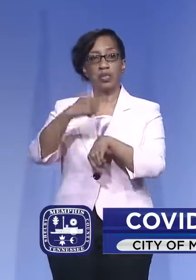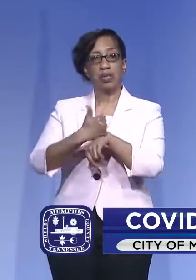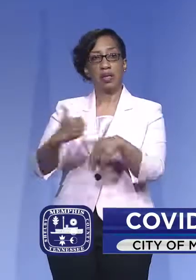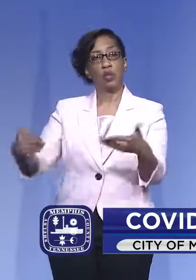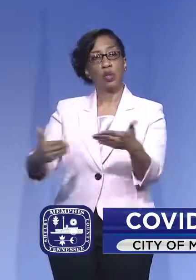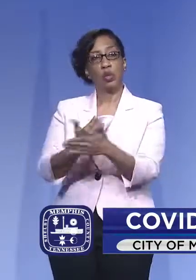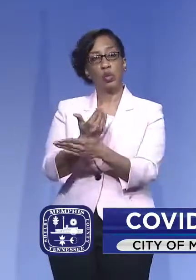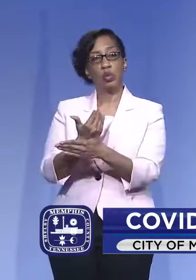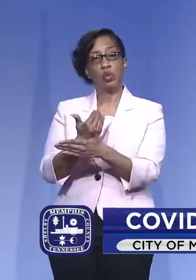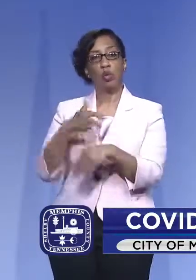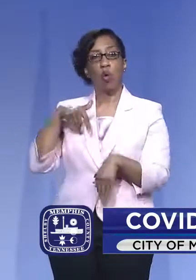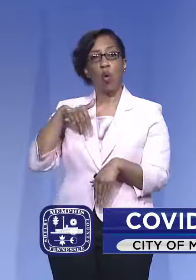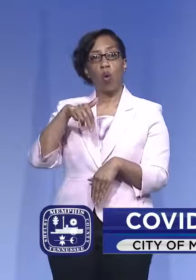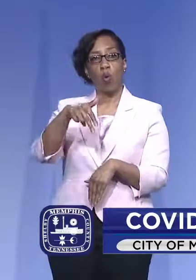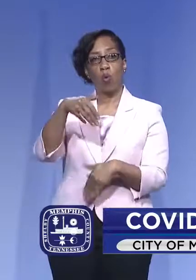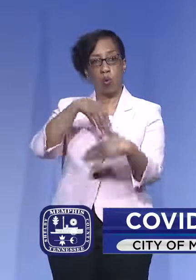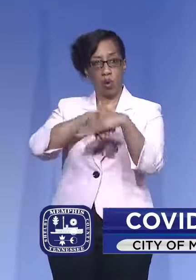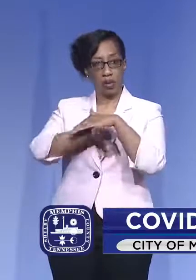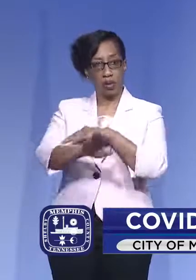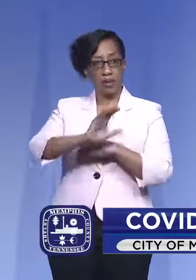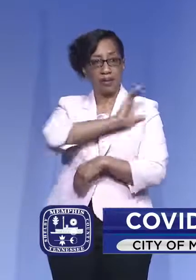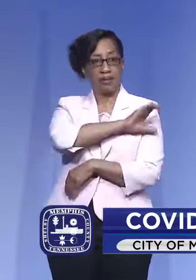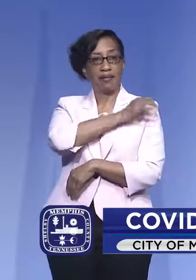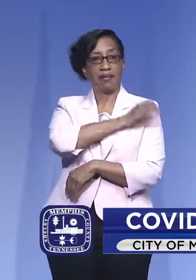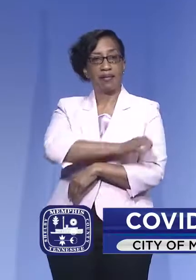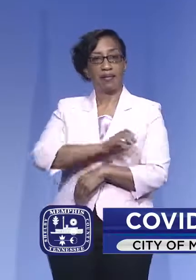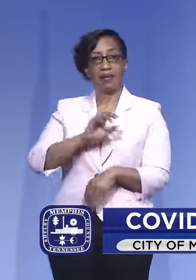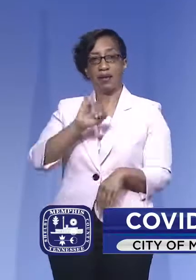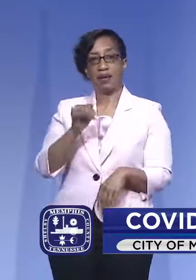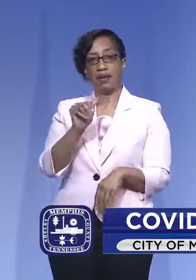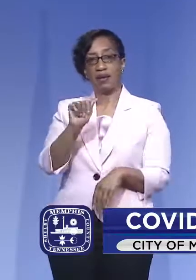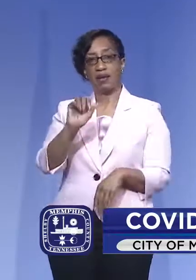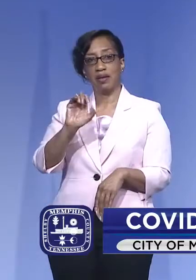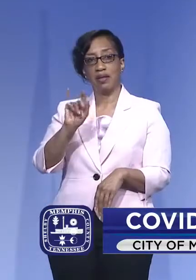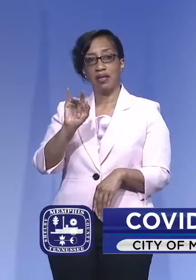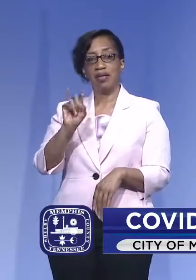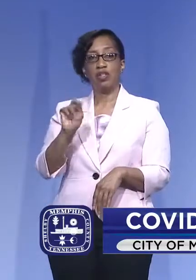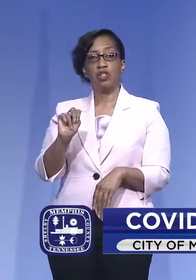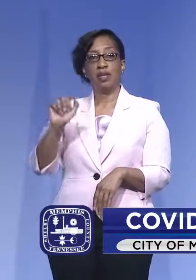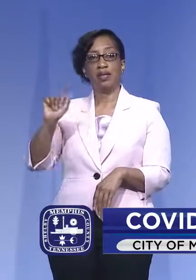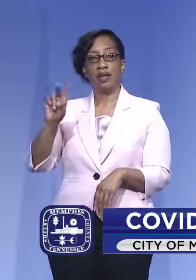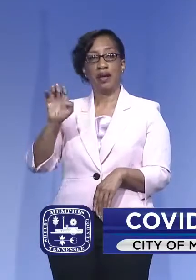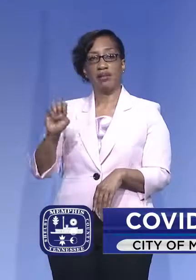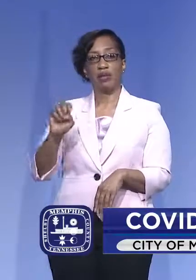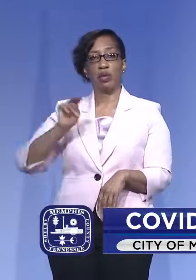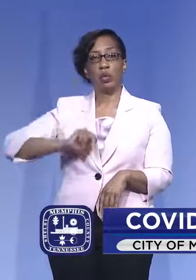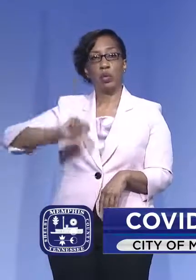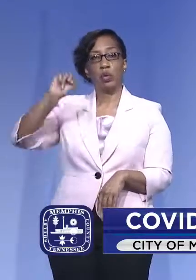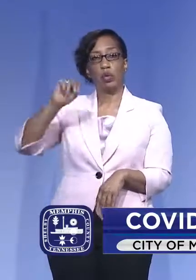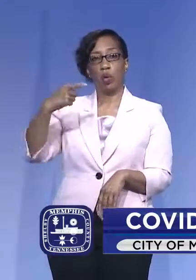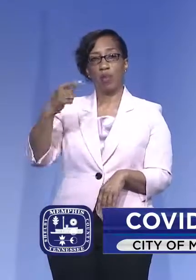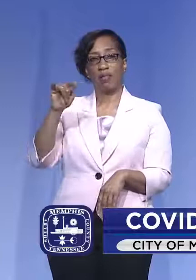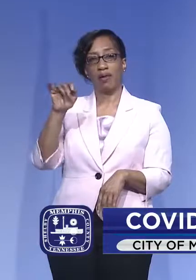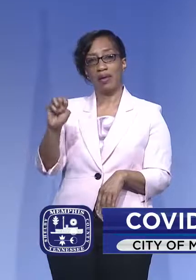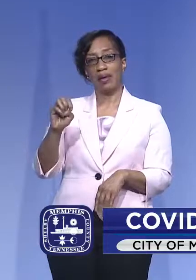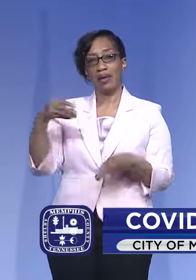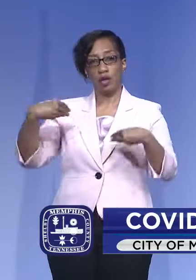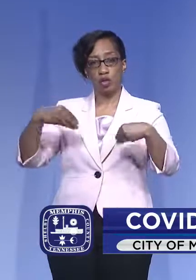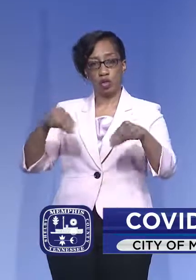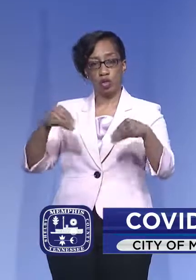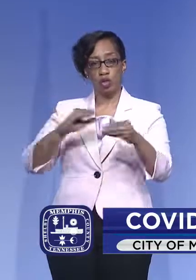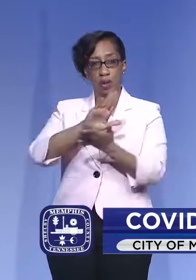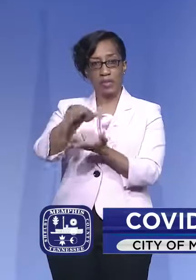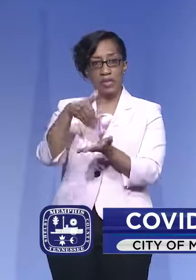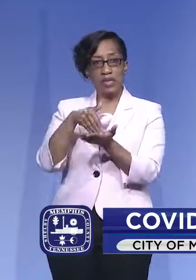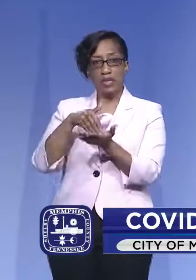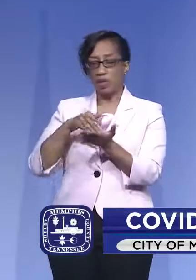clinic next week at Jackson Avenue, the old Northgate Shopping. Well, it's actually the Northgate Shopping Center. There is a